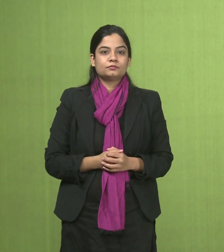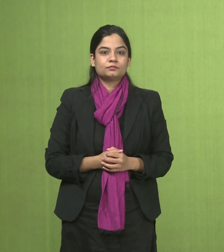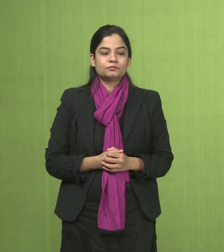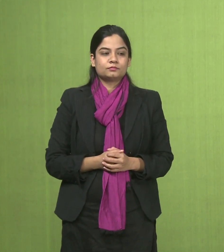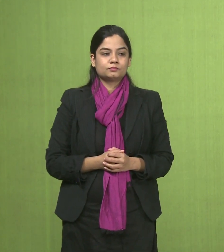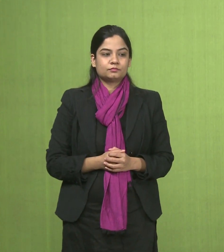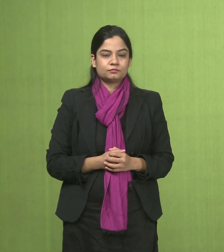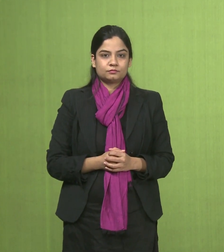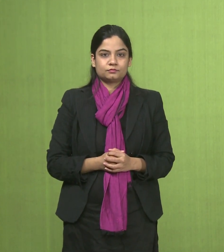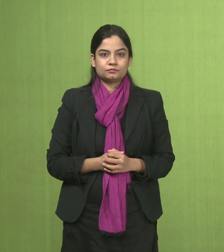Right to